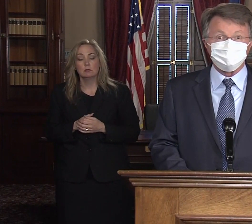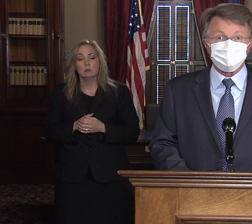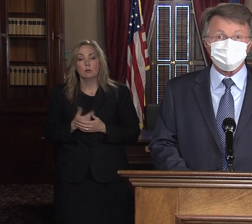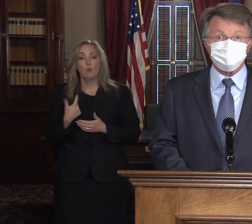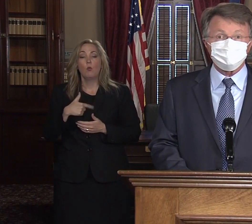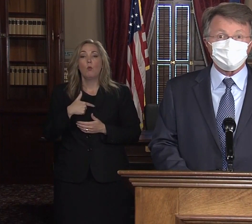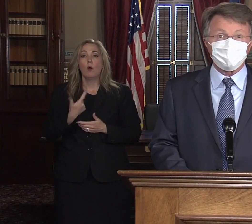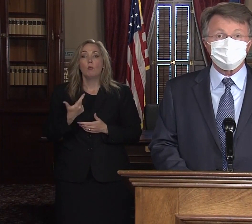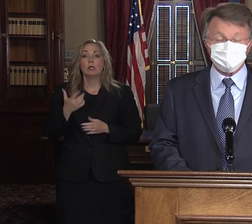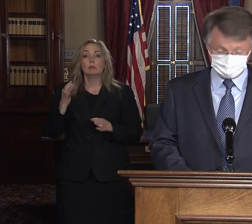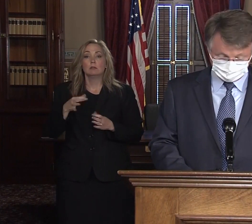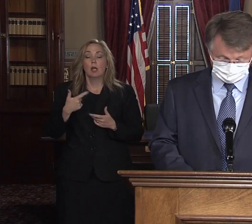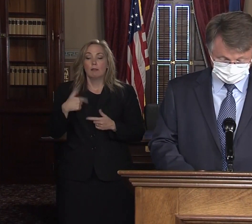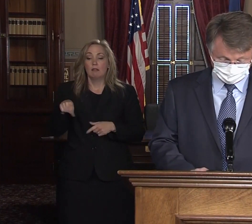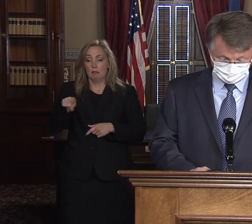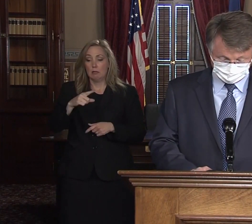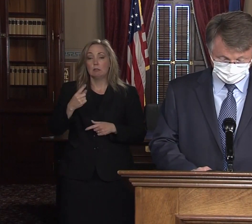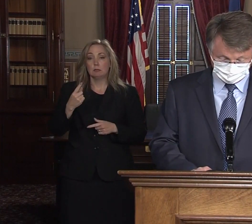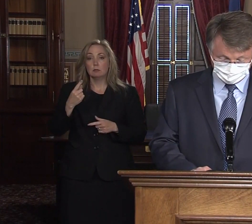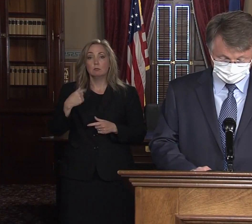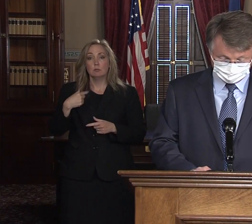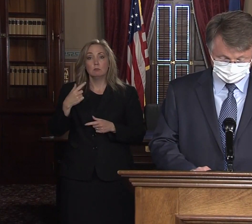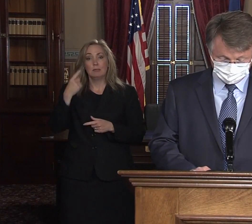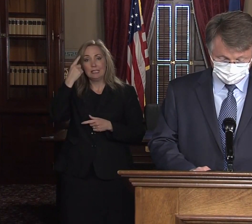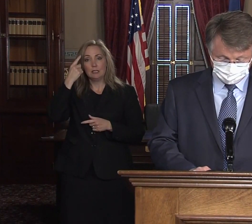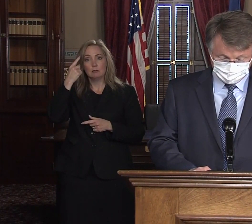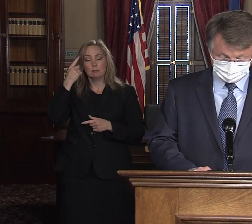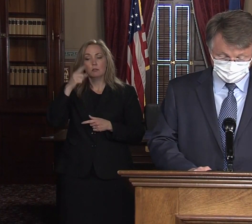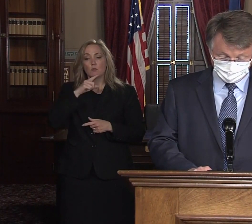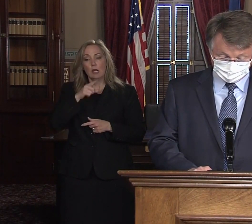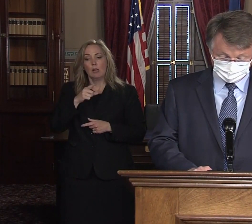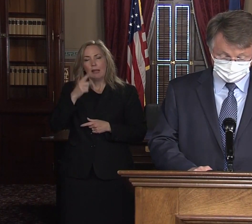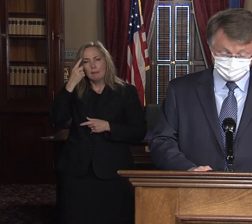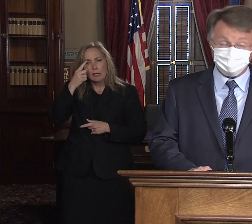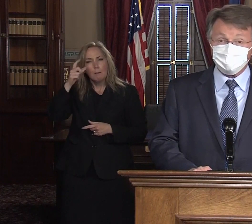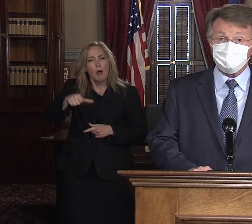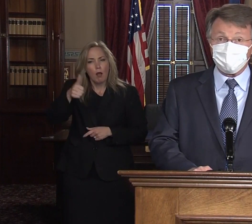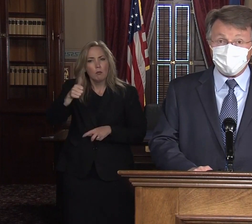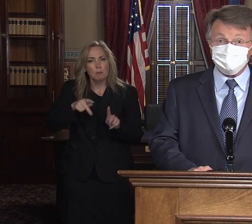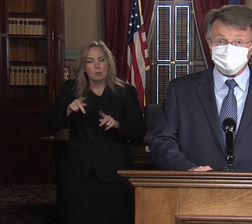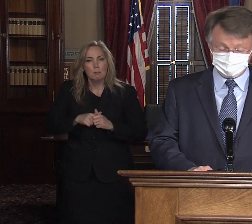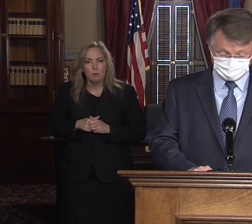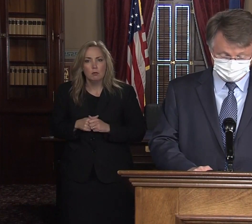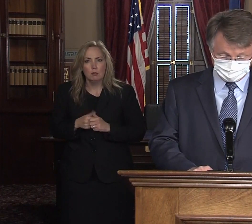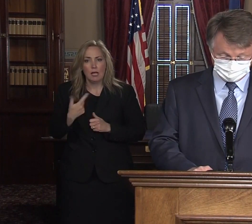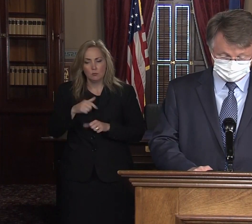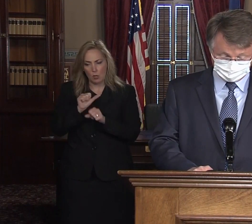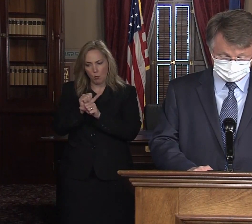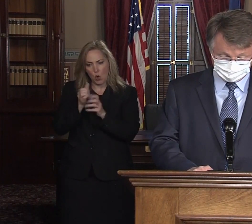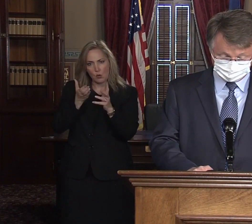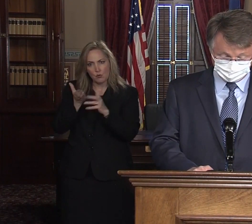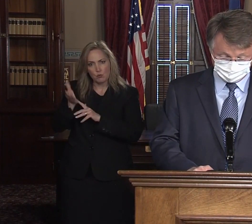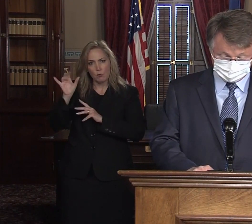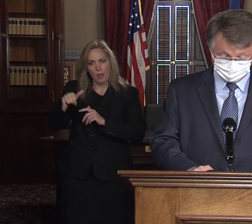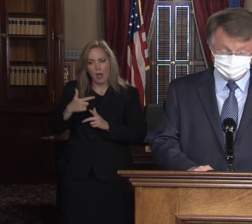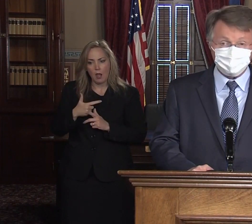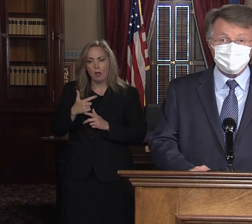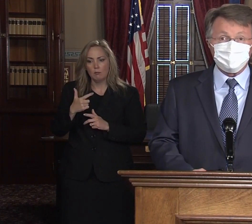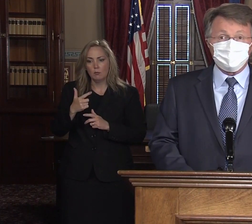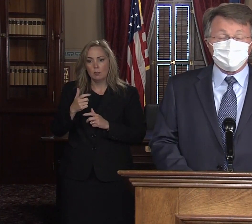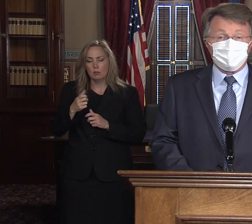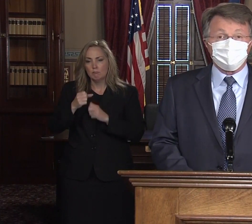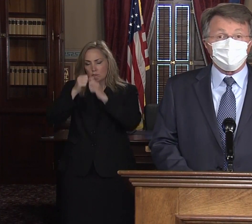had that this was a part of being considerate of one another. As we worked through it, we were able to come up with a successful